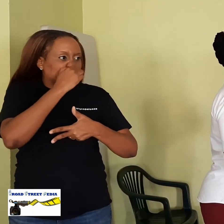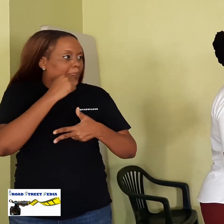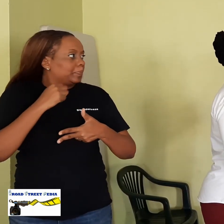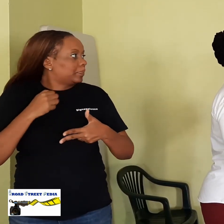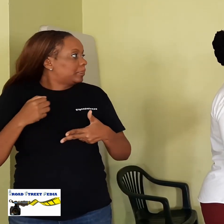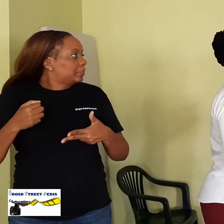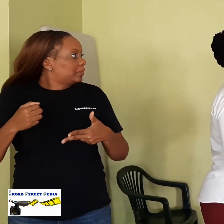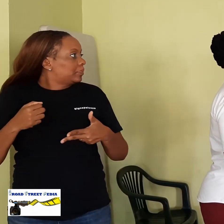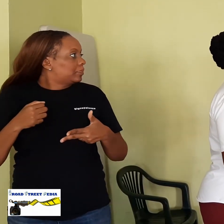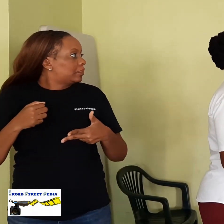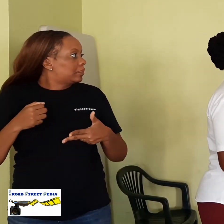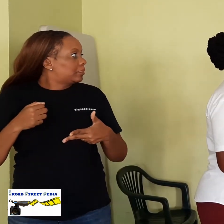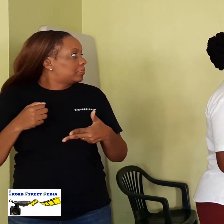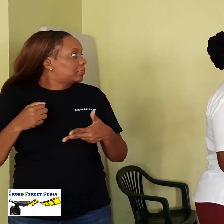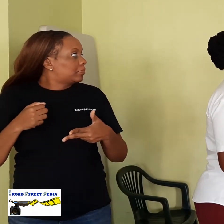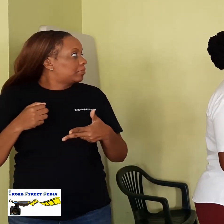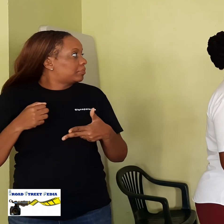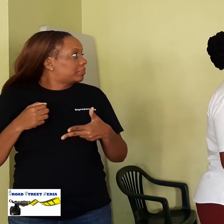Next.